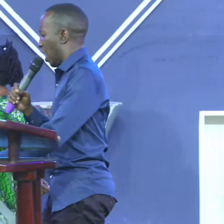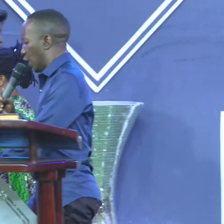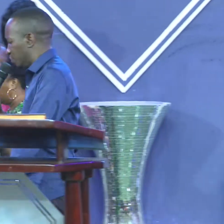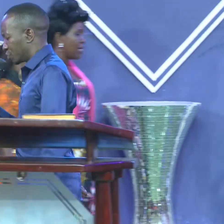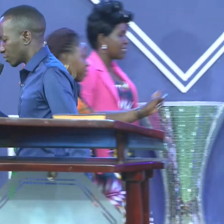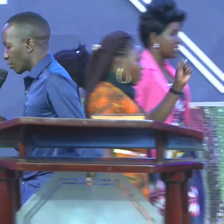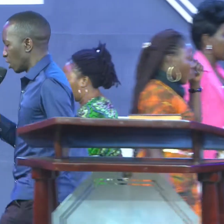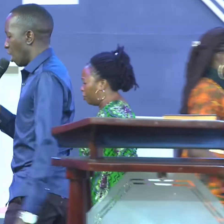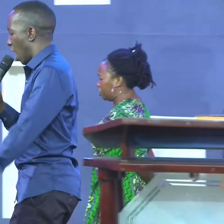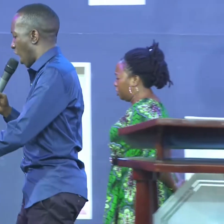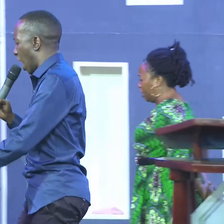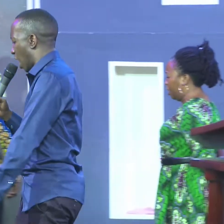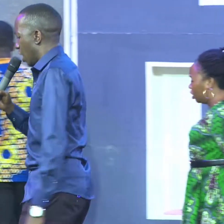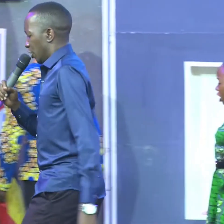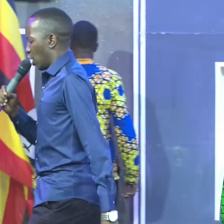abaye